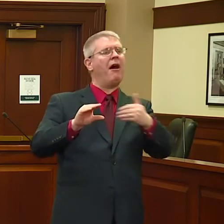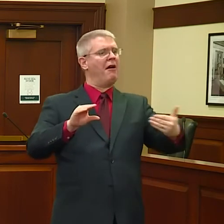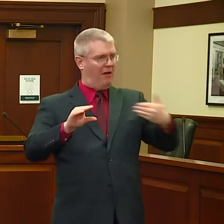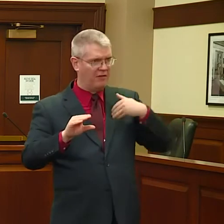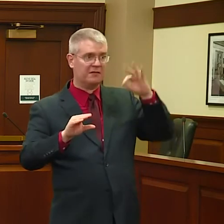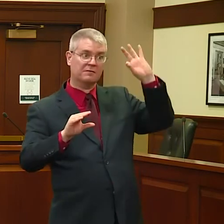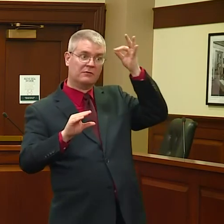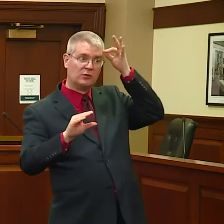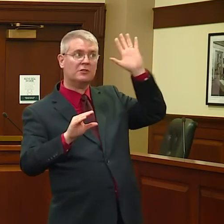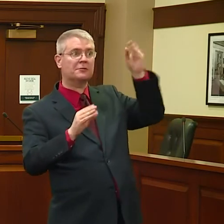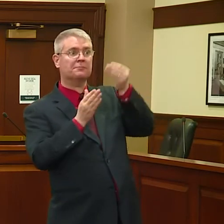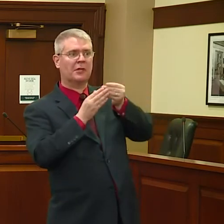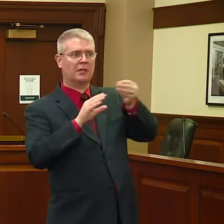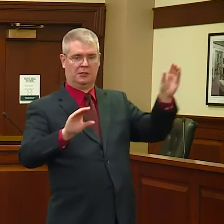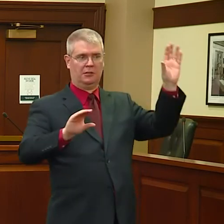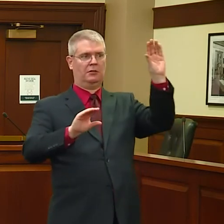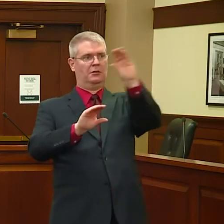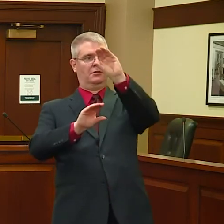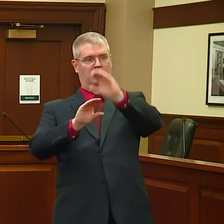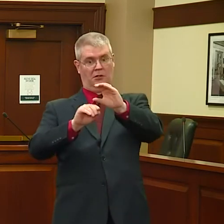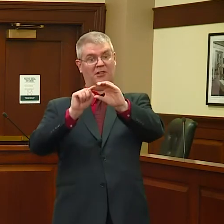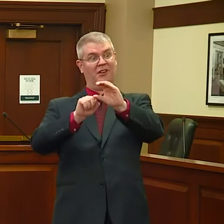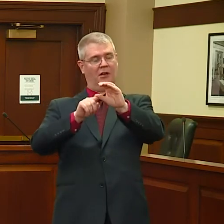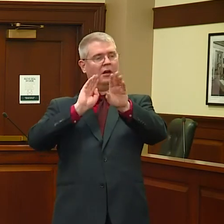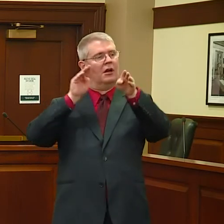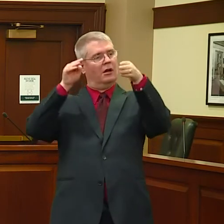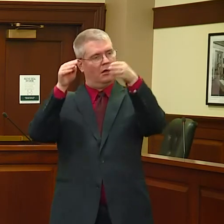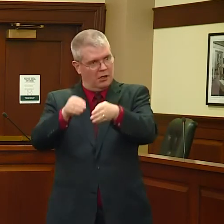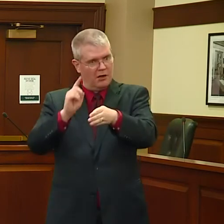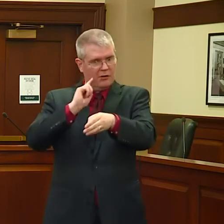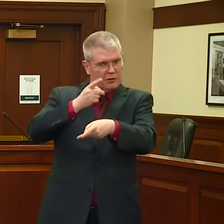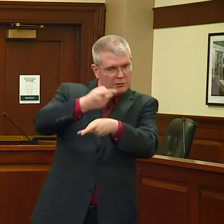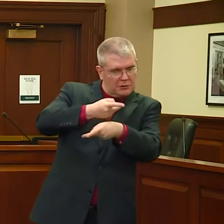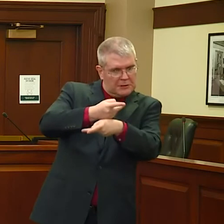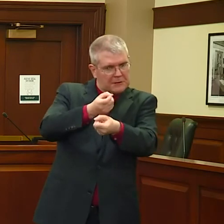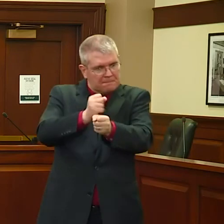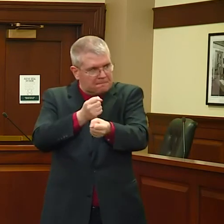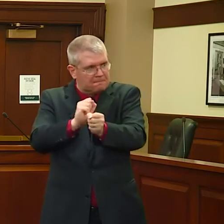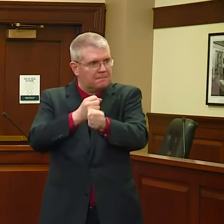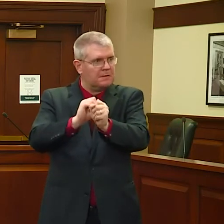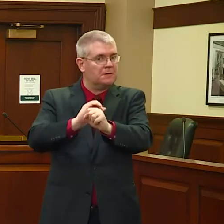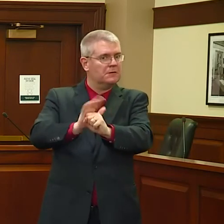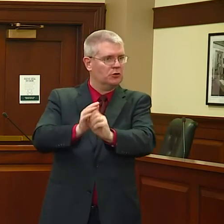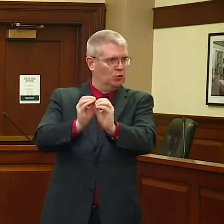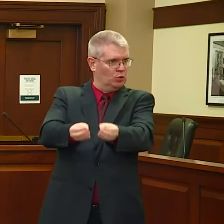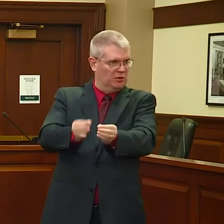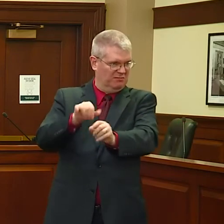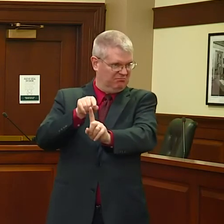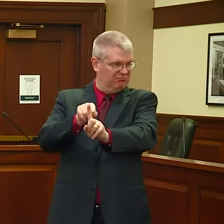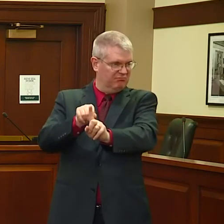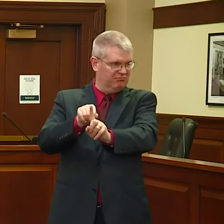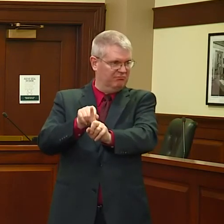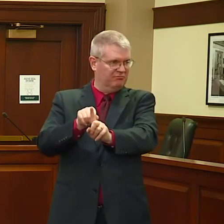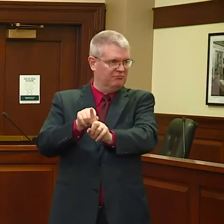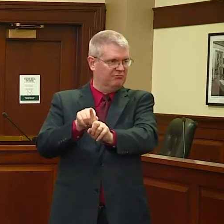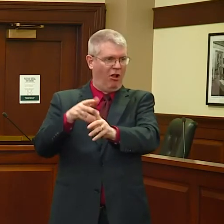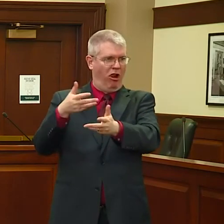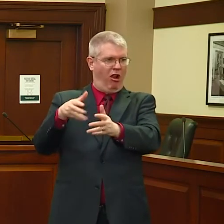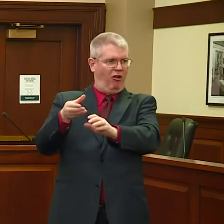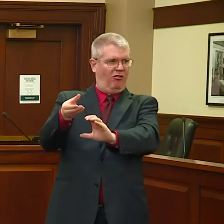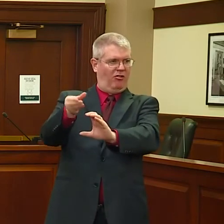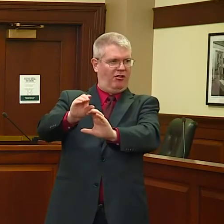have not said we would not do something, but that 5% reduction we made across the board for everybody is